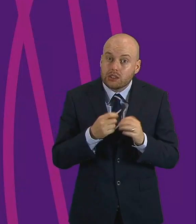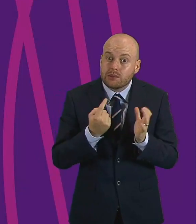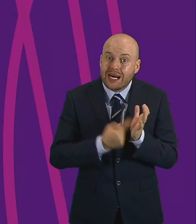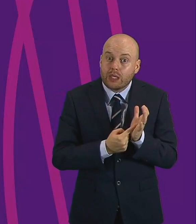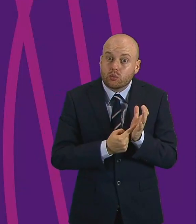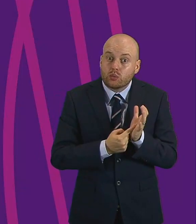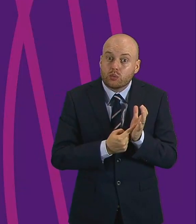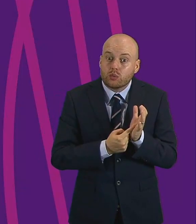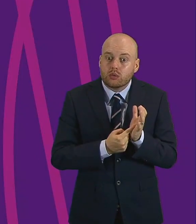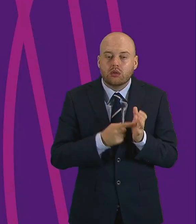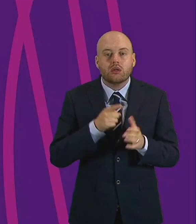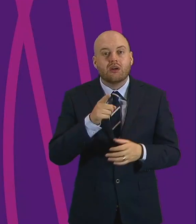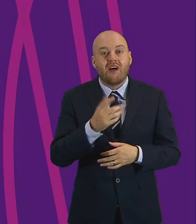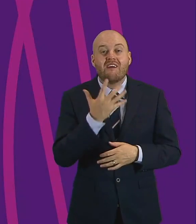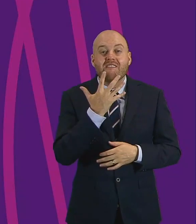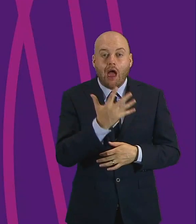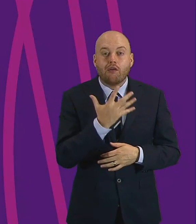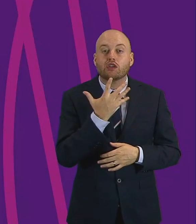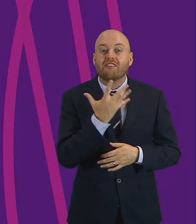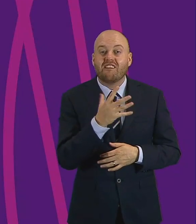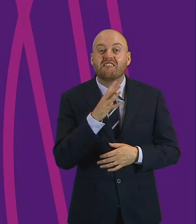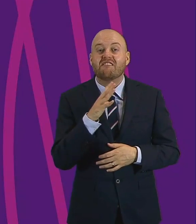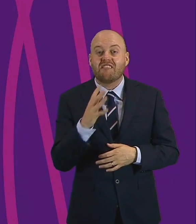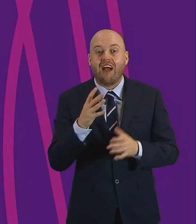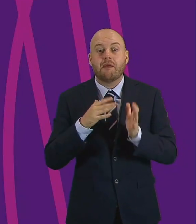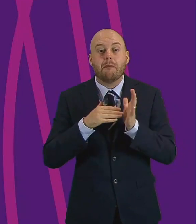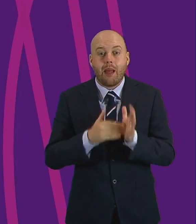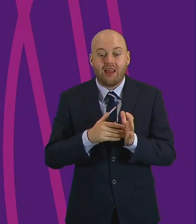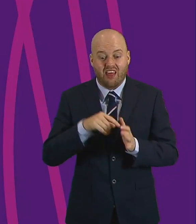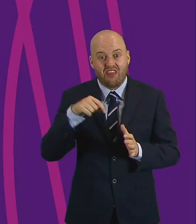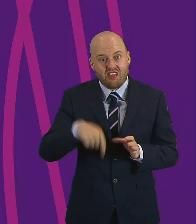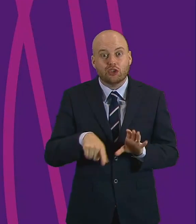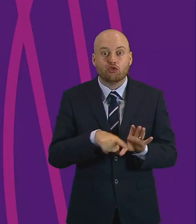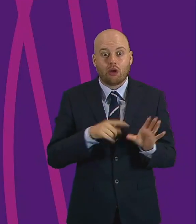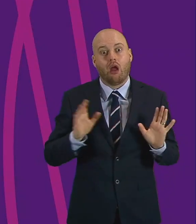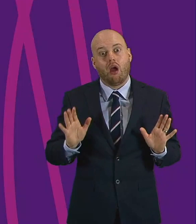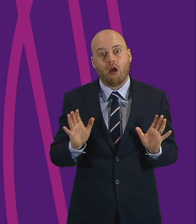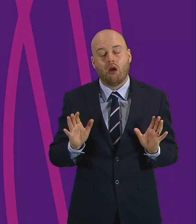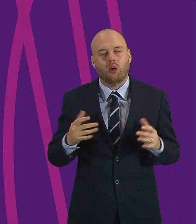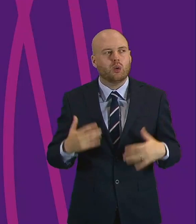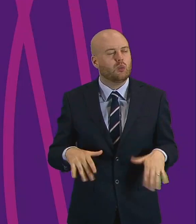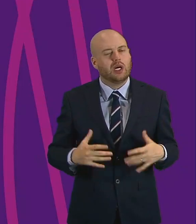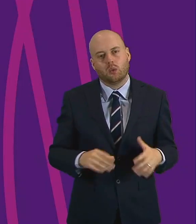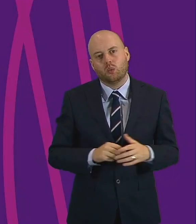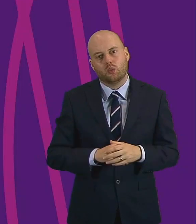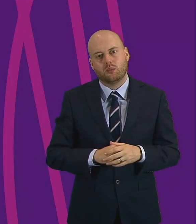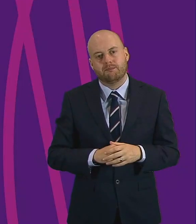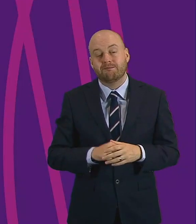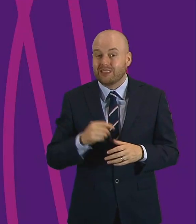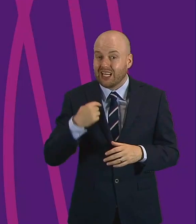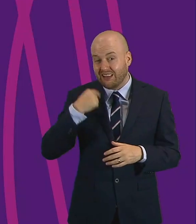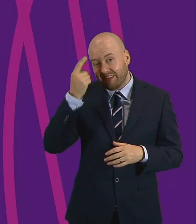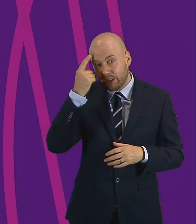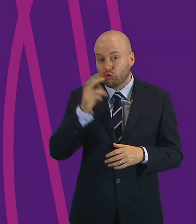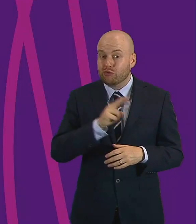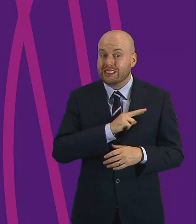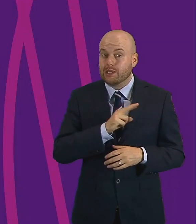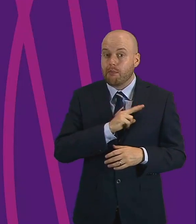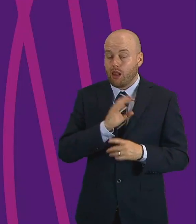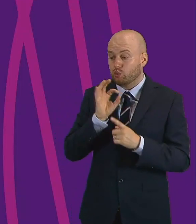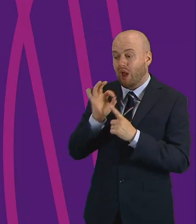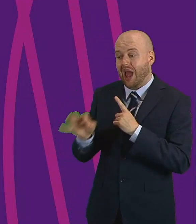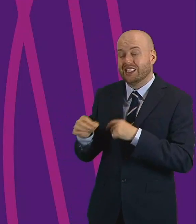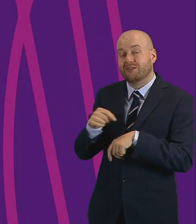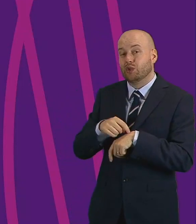555 million in this year alone. Let me say to the Cabinet Secretary, I think it's reasonable to ask for some time to pay given the